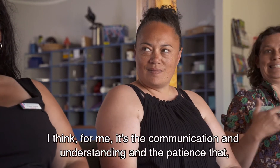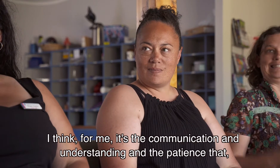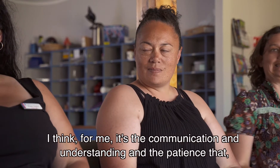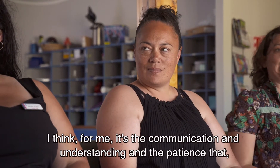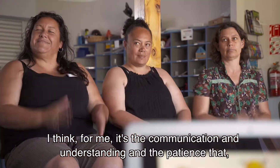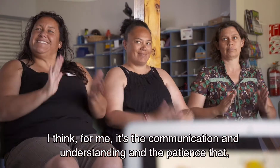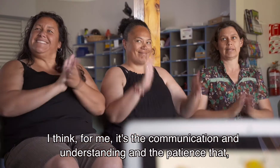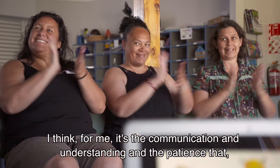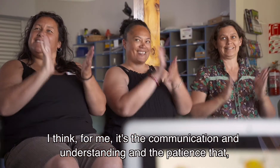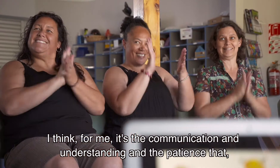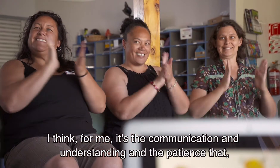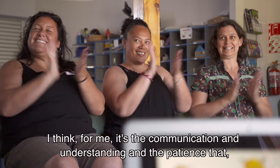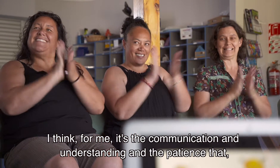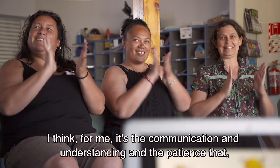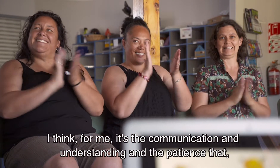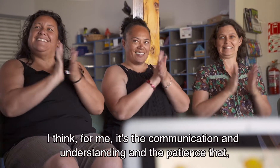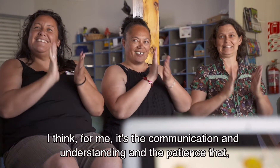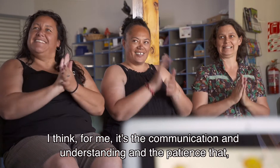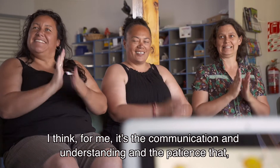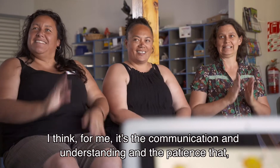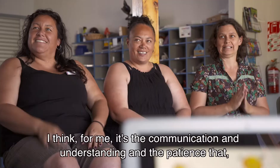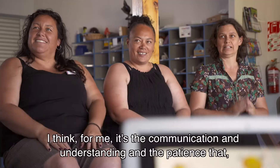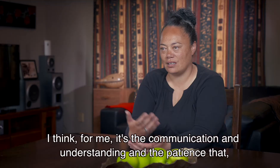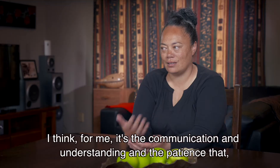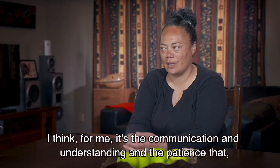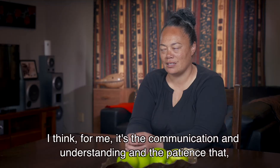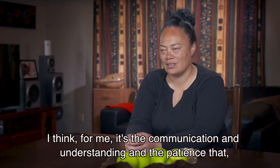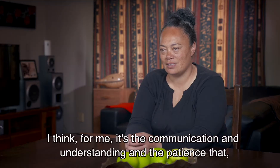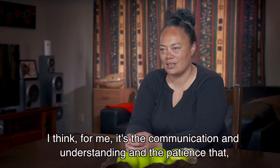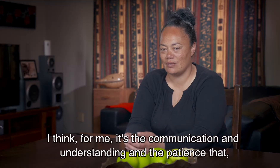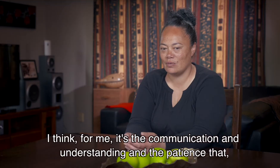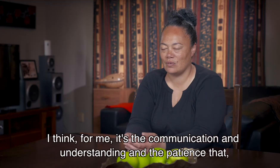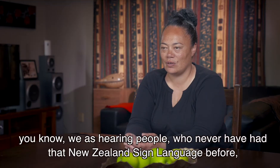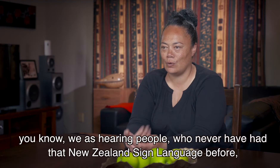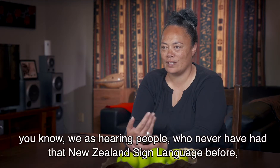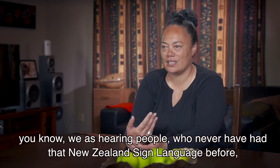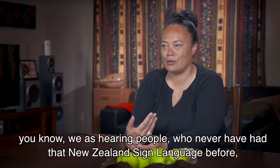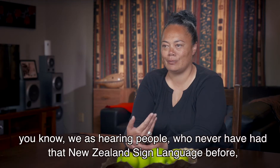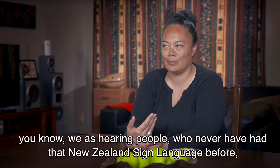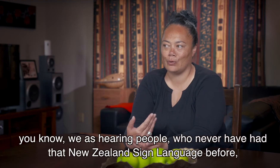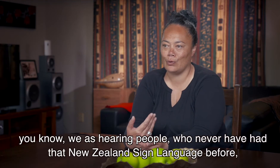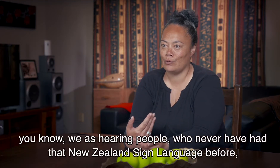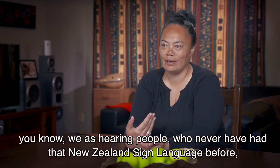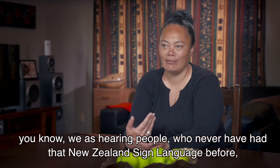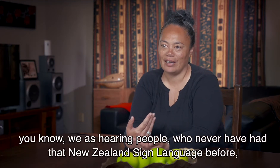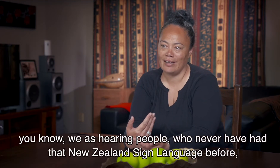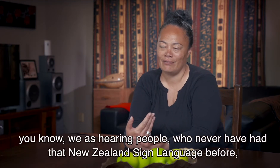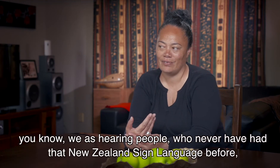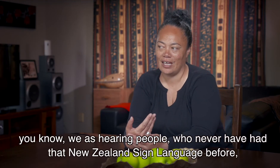the communication and understanding and the patience that, you know, we as hearing people who never have had